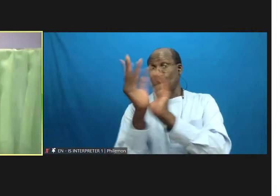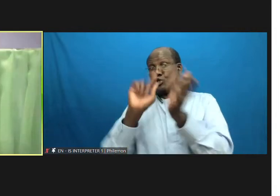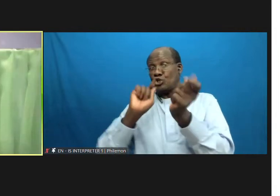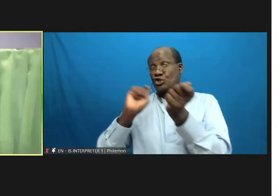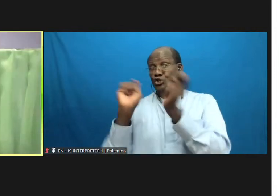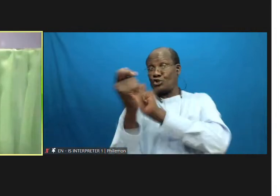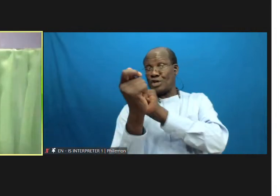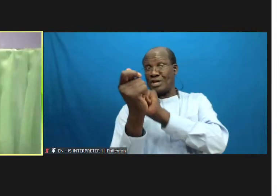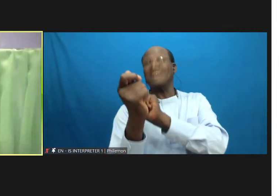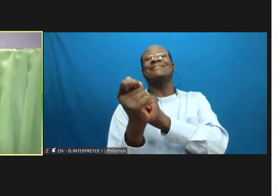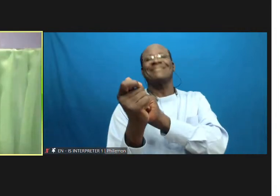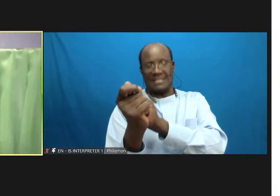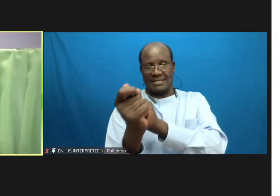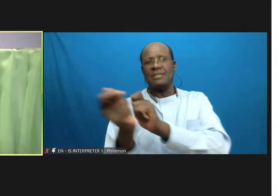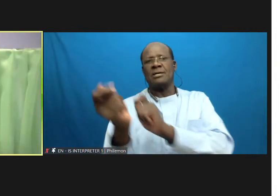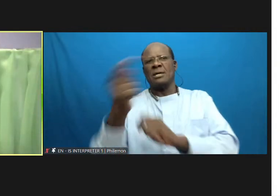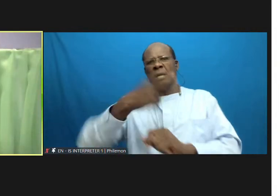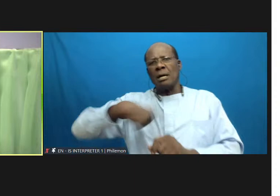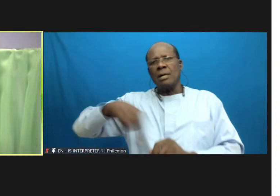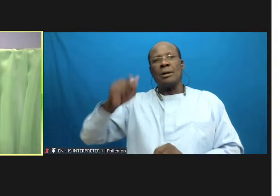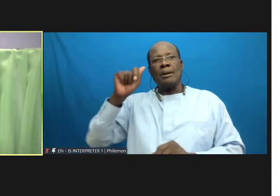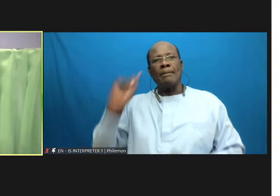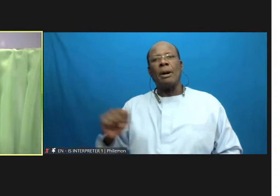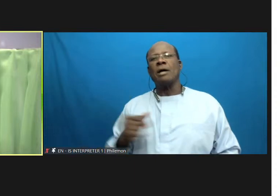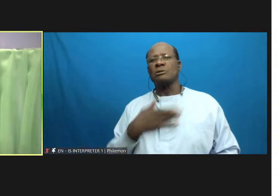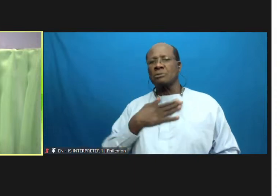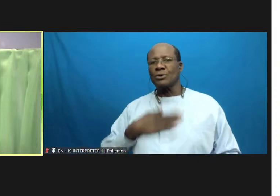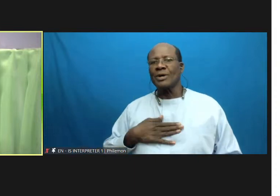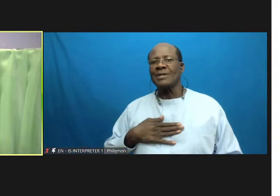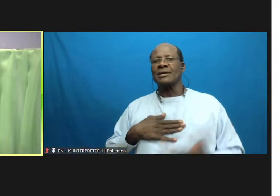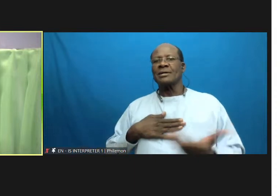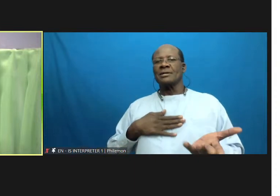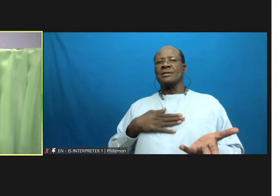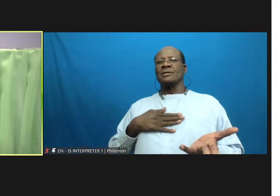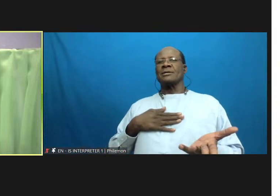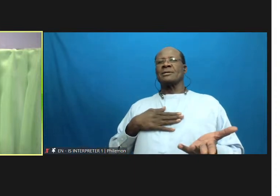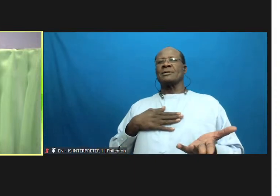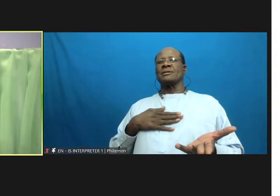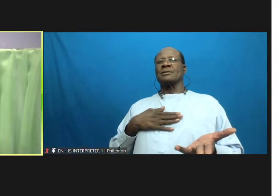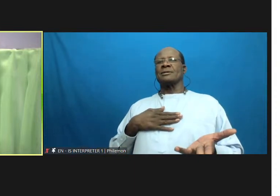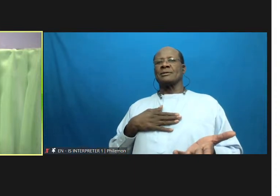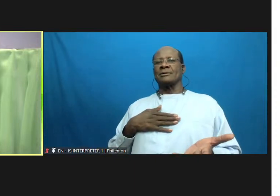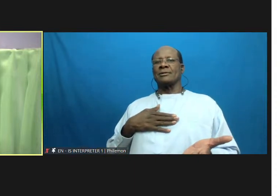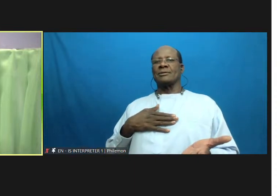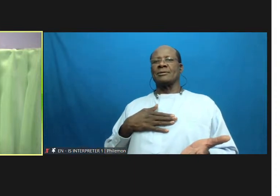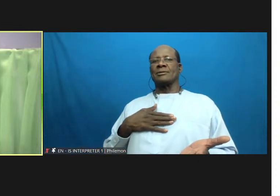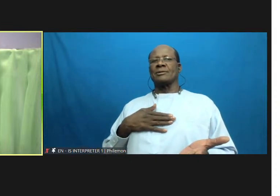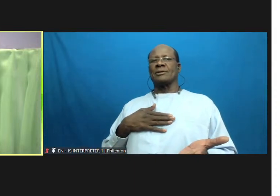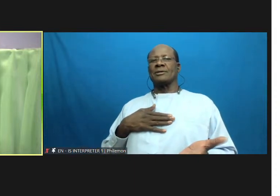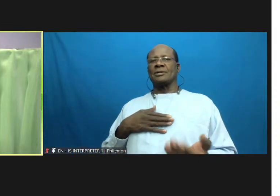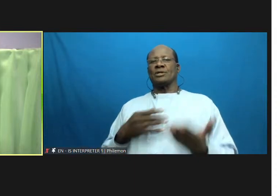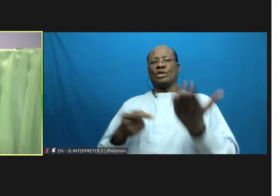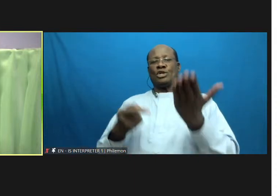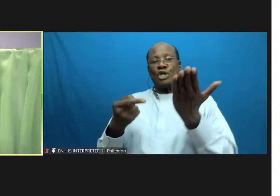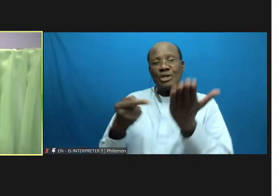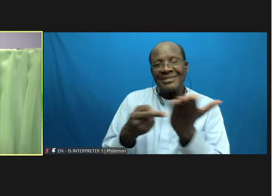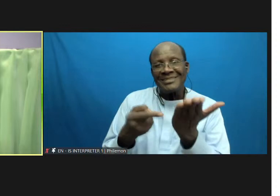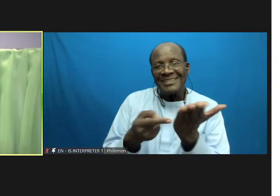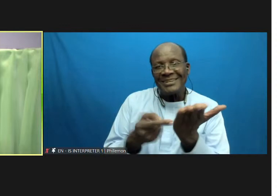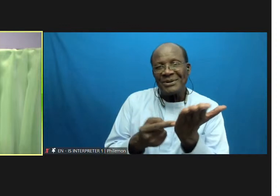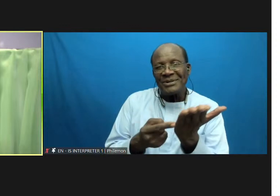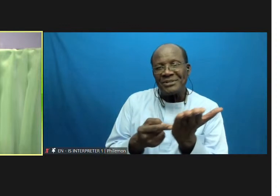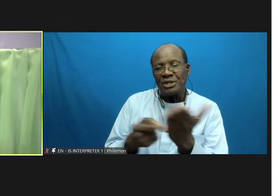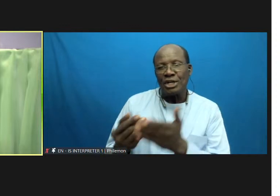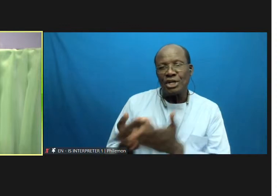which calls for the need to come up with the issue of new technologies or transfer of new technologies that are in